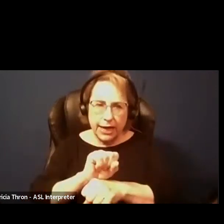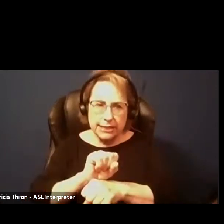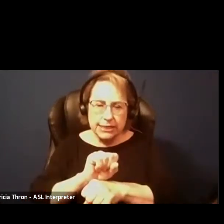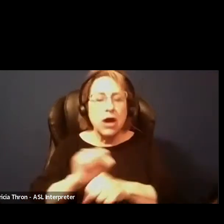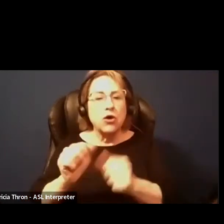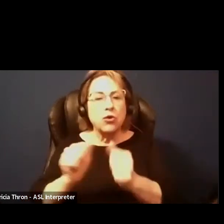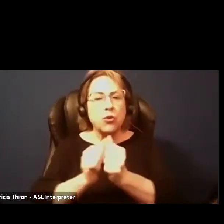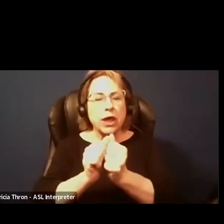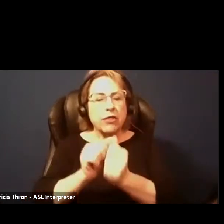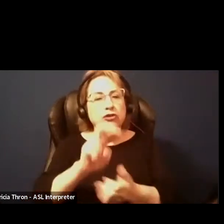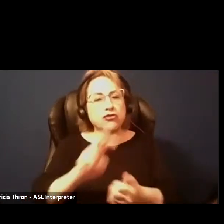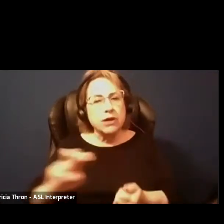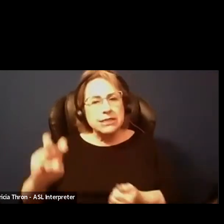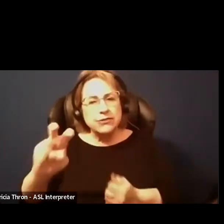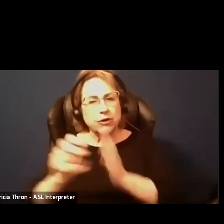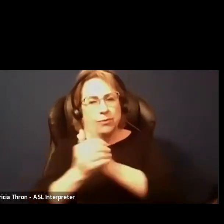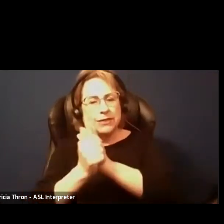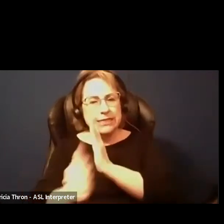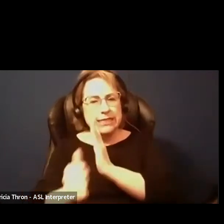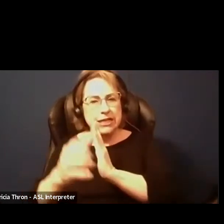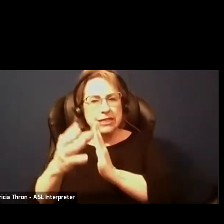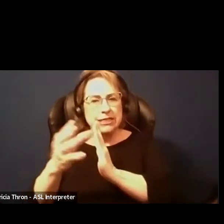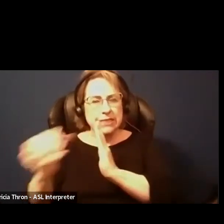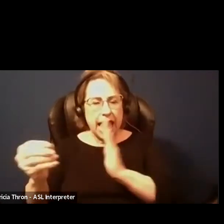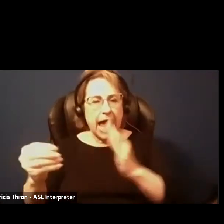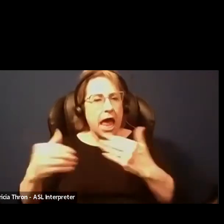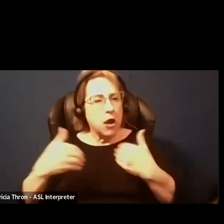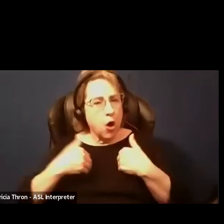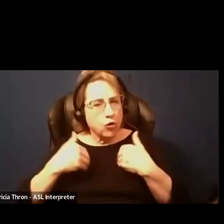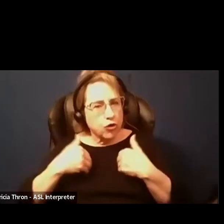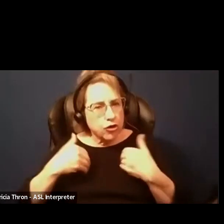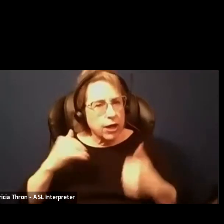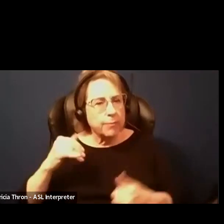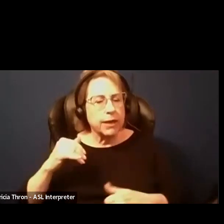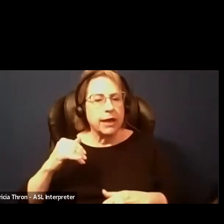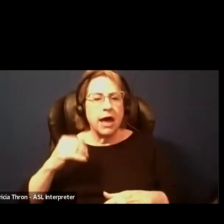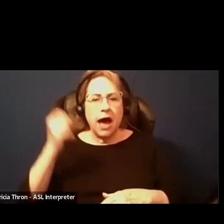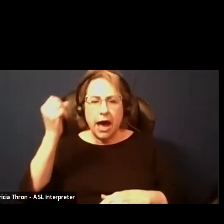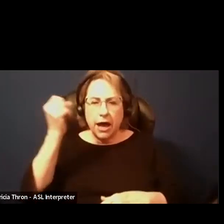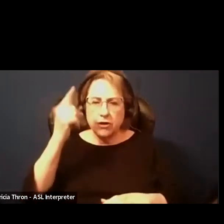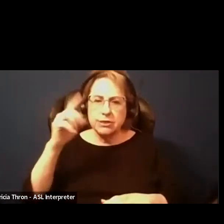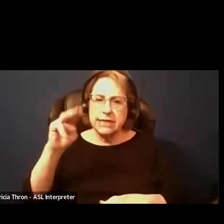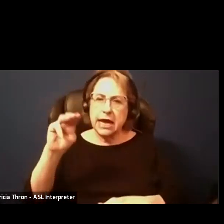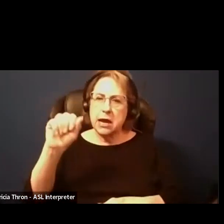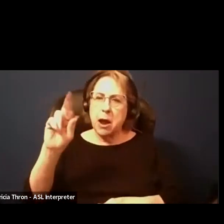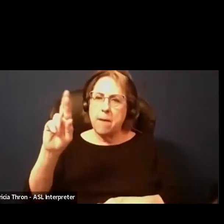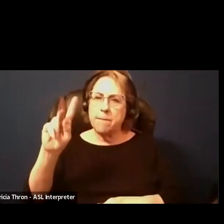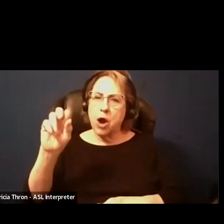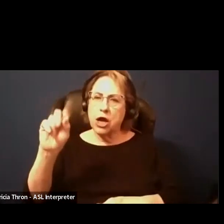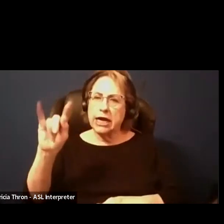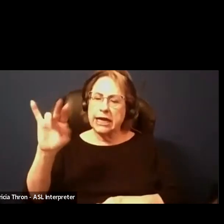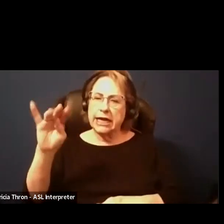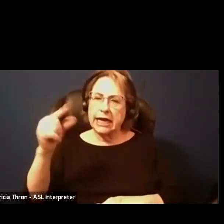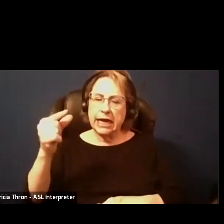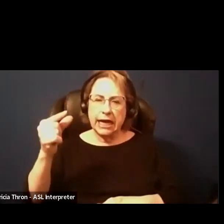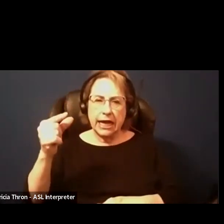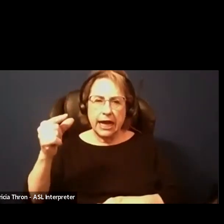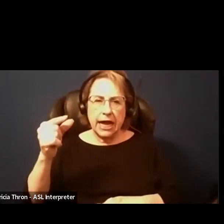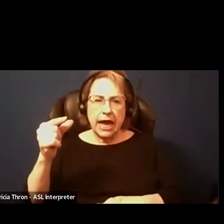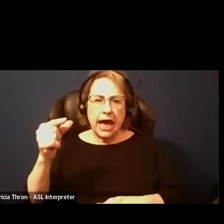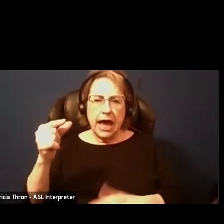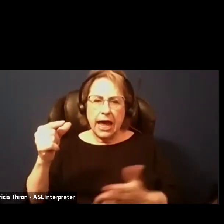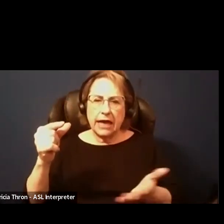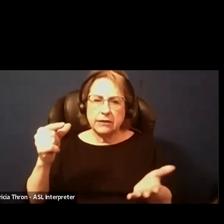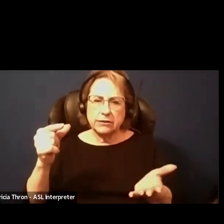skills and ownership. To have students understand what marketing is and to where, the business that they're developing